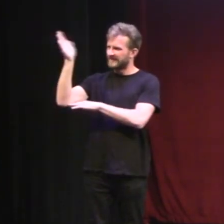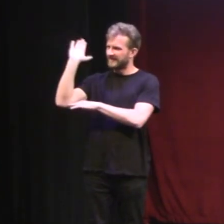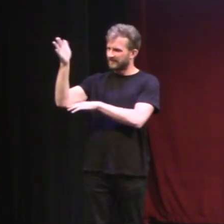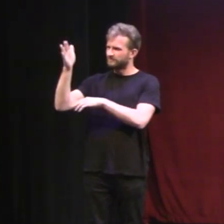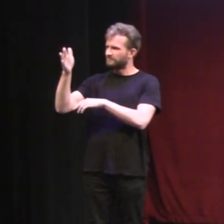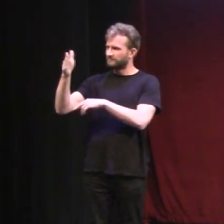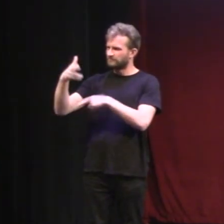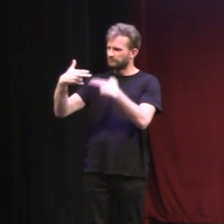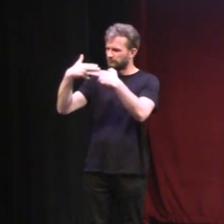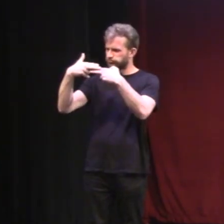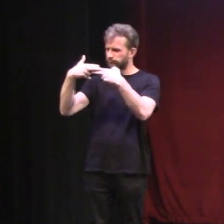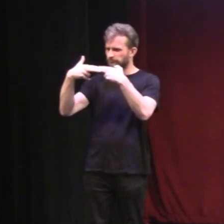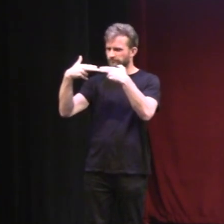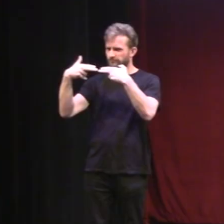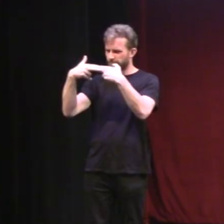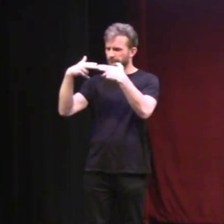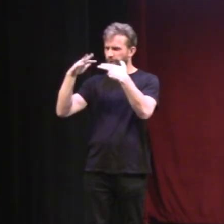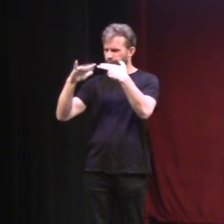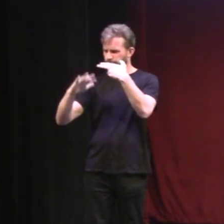again.